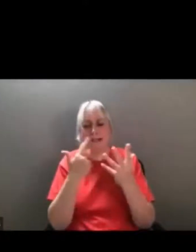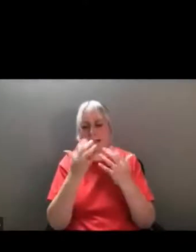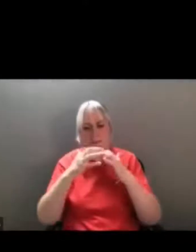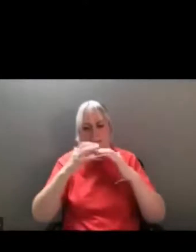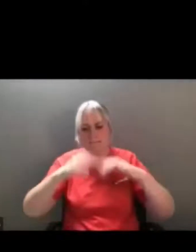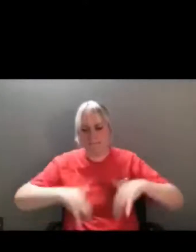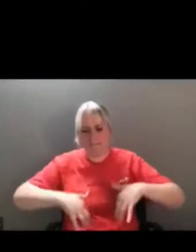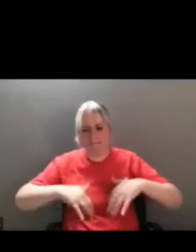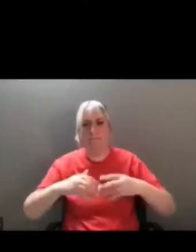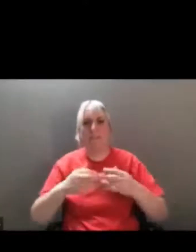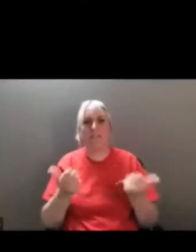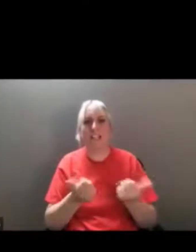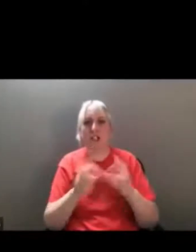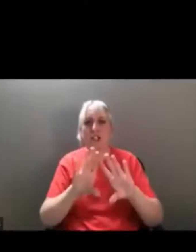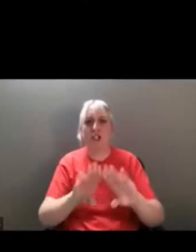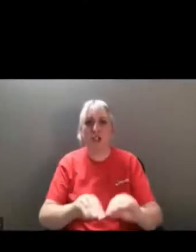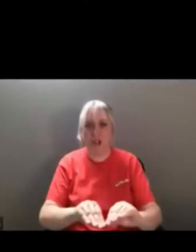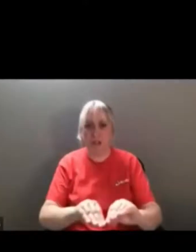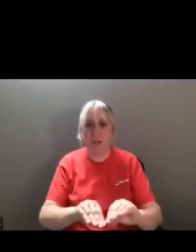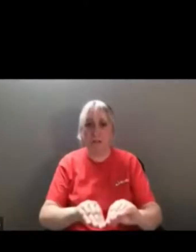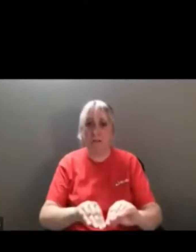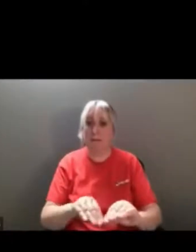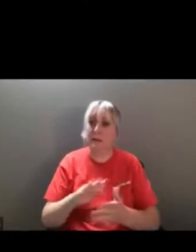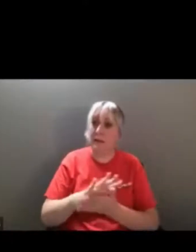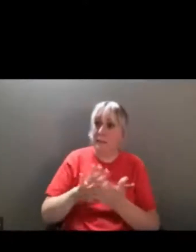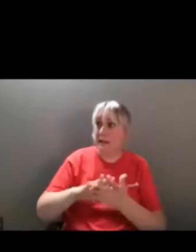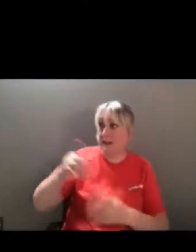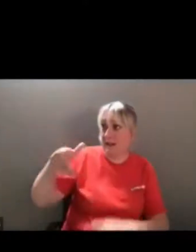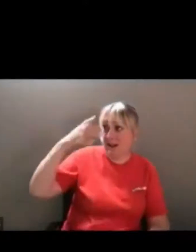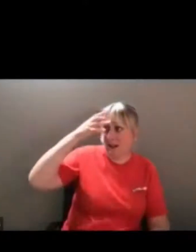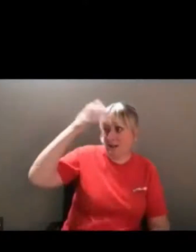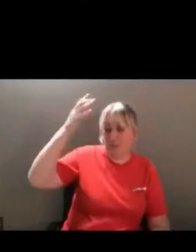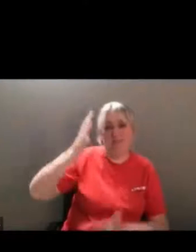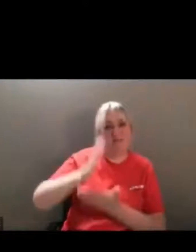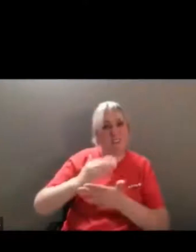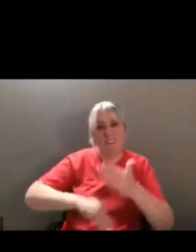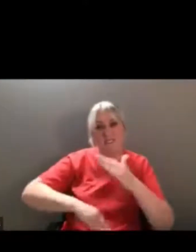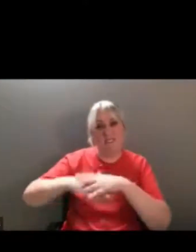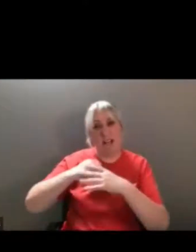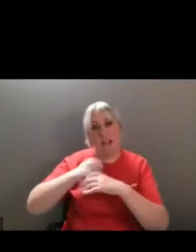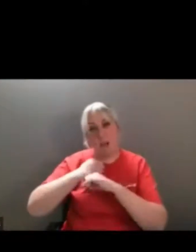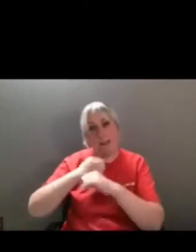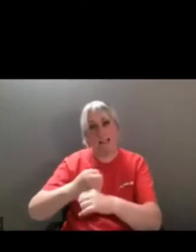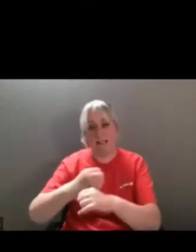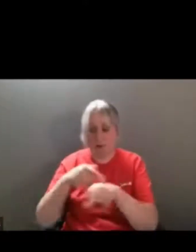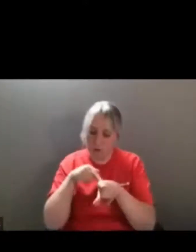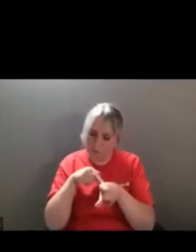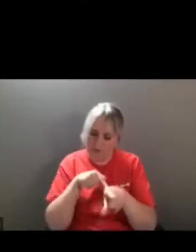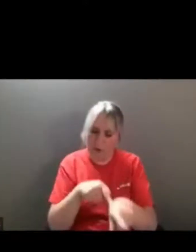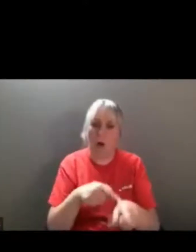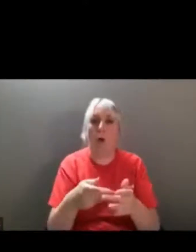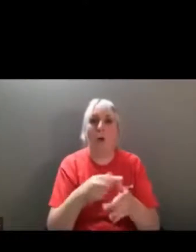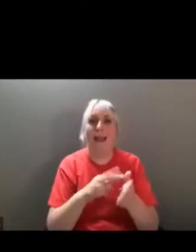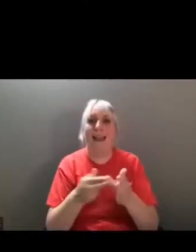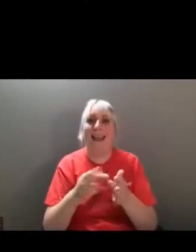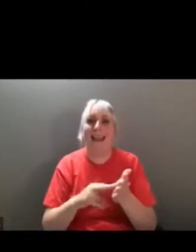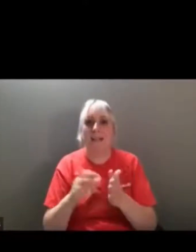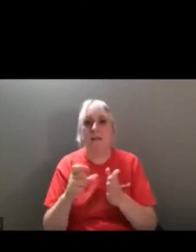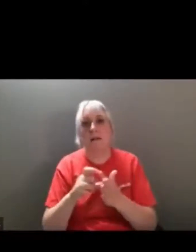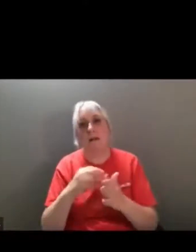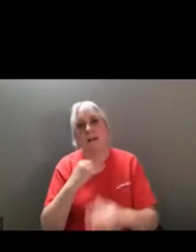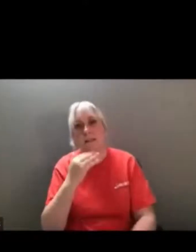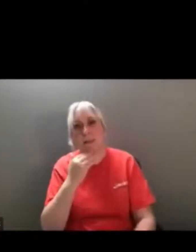presided. It also suggests full government commitment to rolling out Duncan Smith's big idea, universal credit, in spite